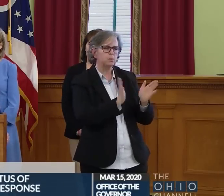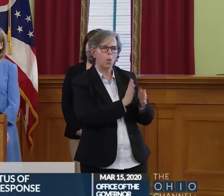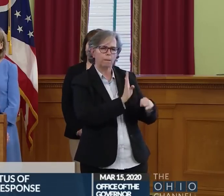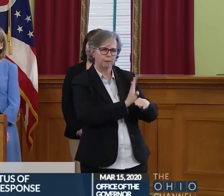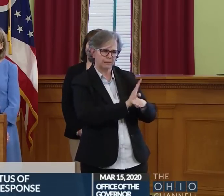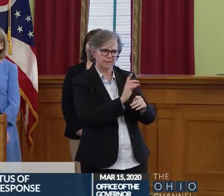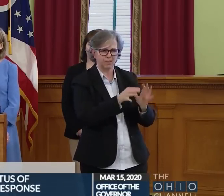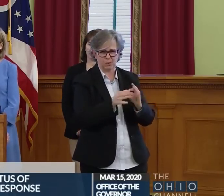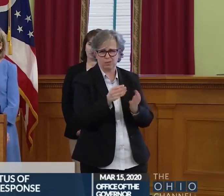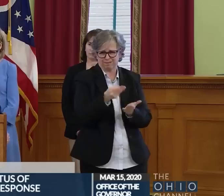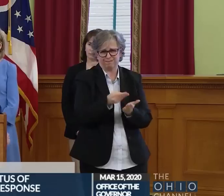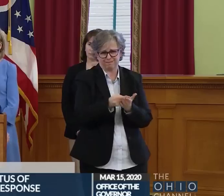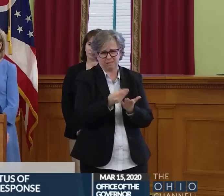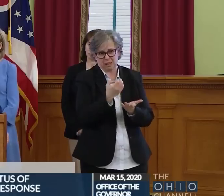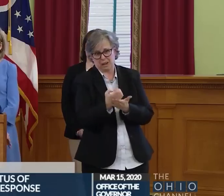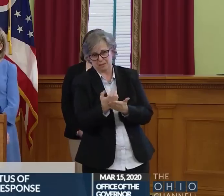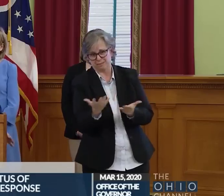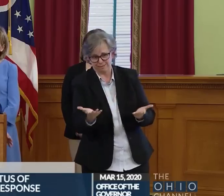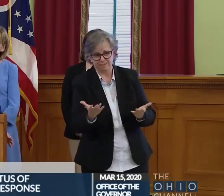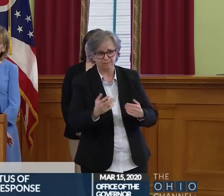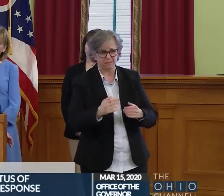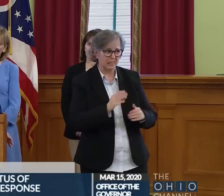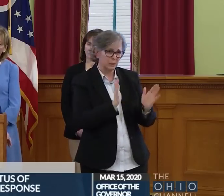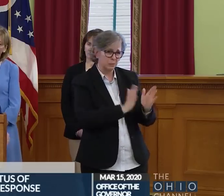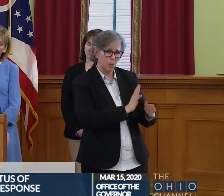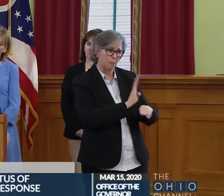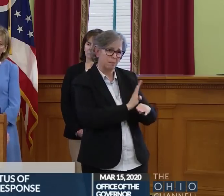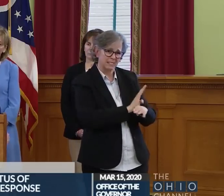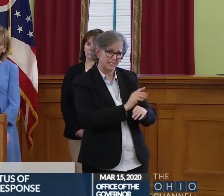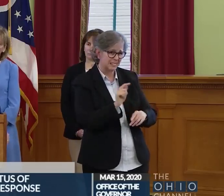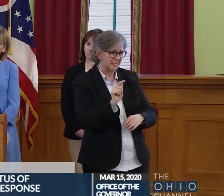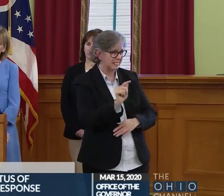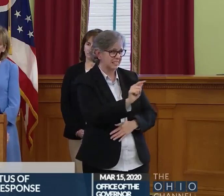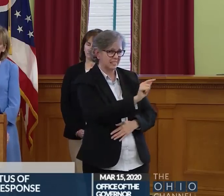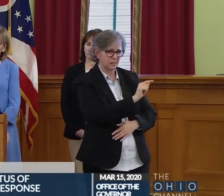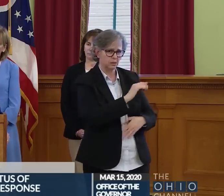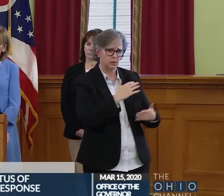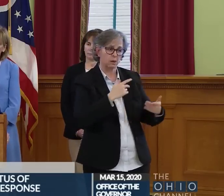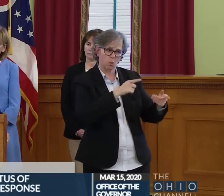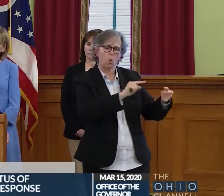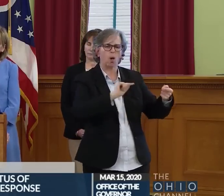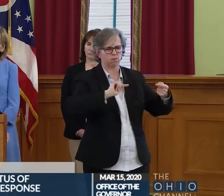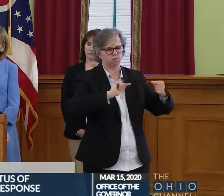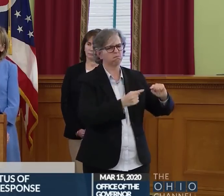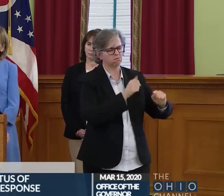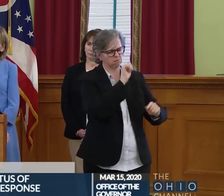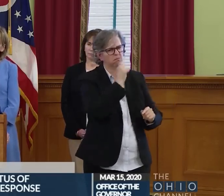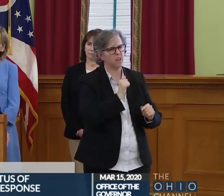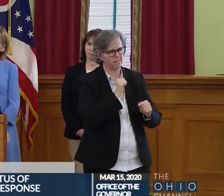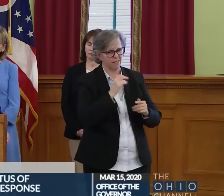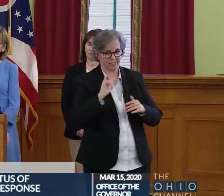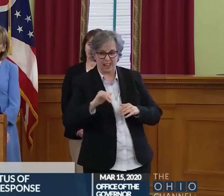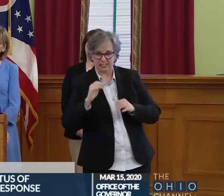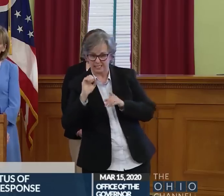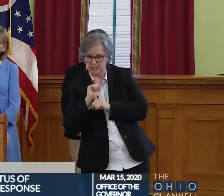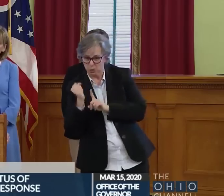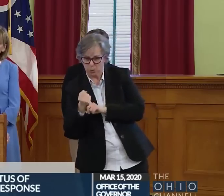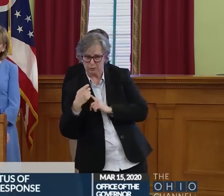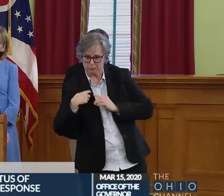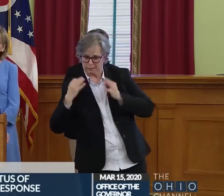It is the small businesses that in an order like this are hurt the most. I'm fully aware of that.